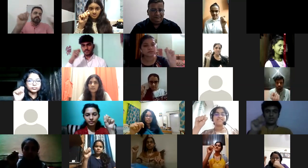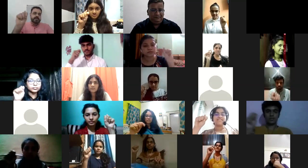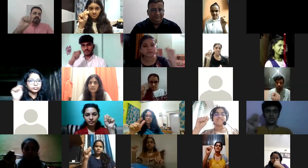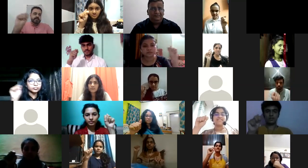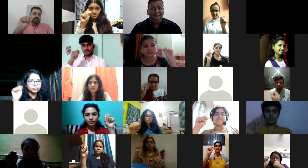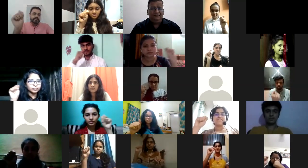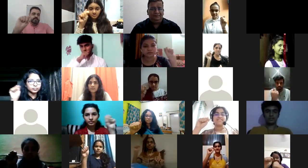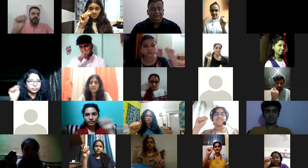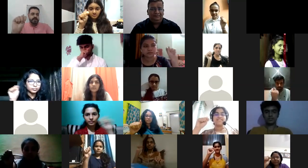finger. Toilet.